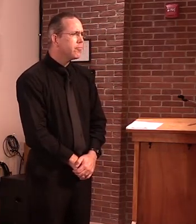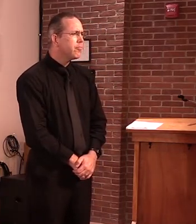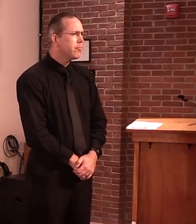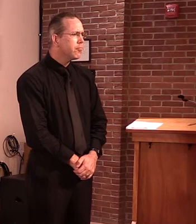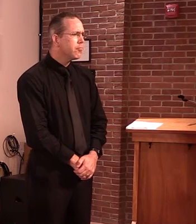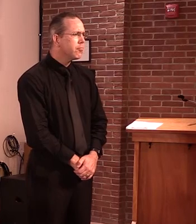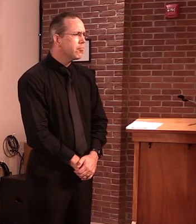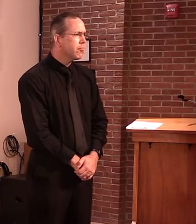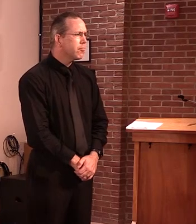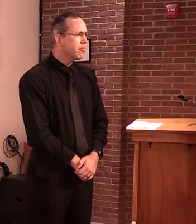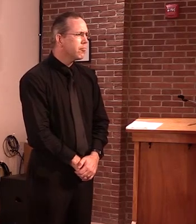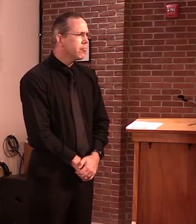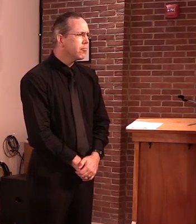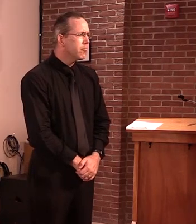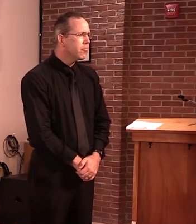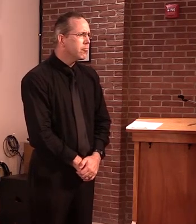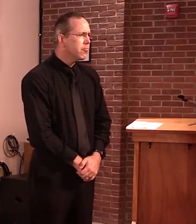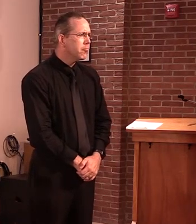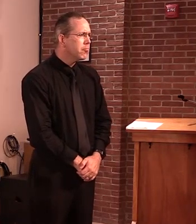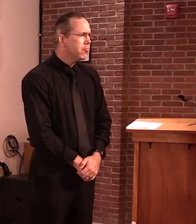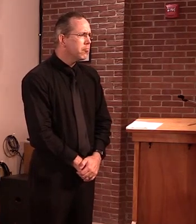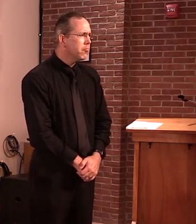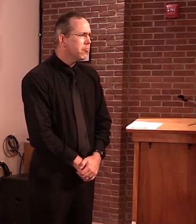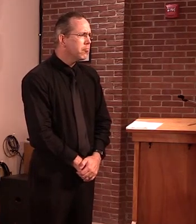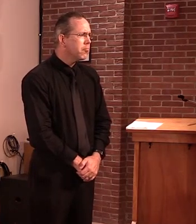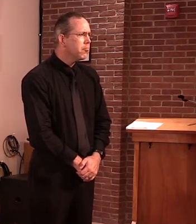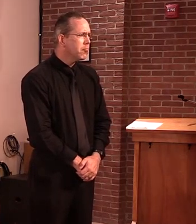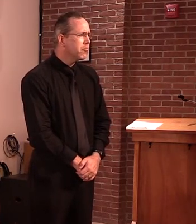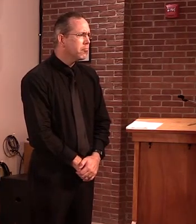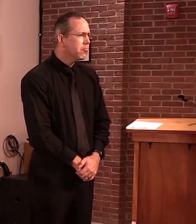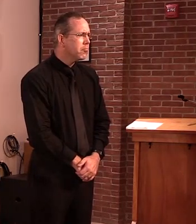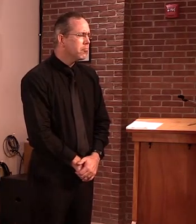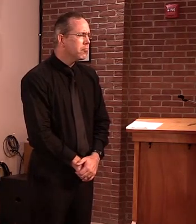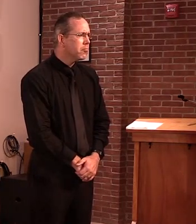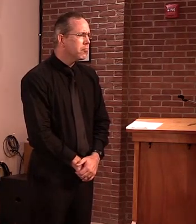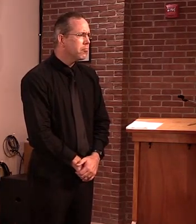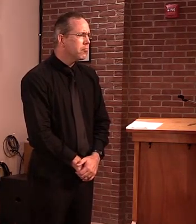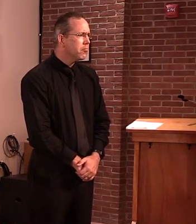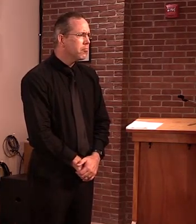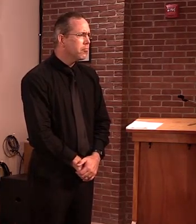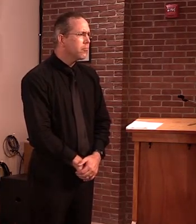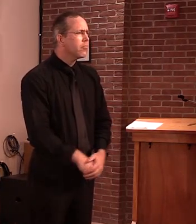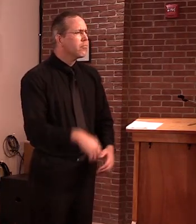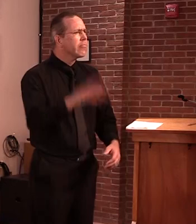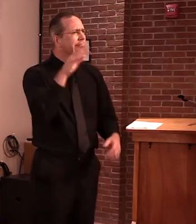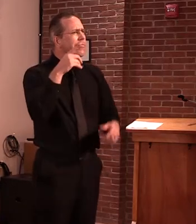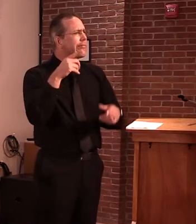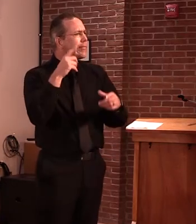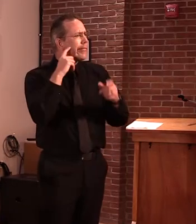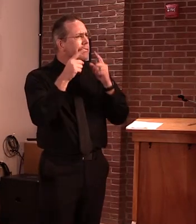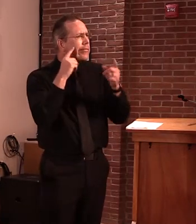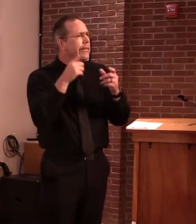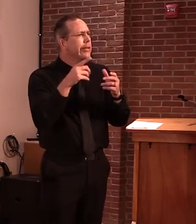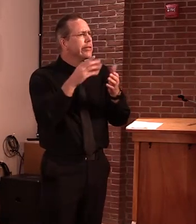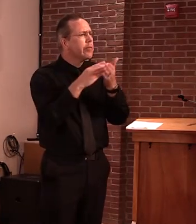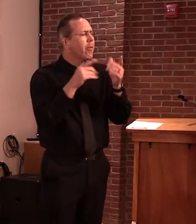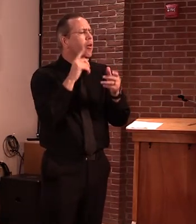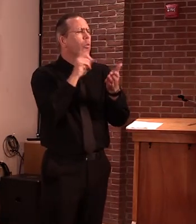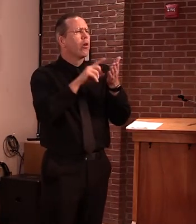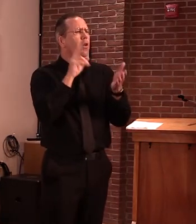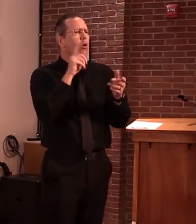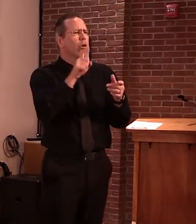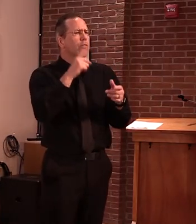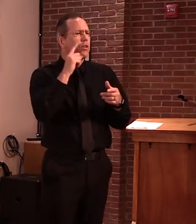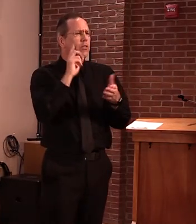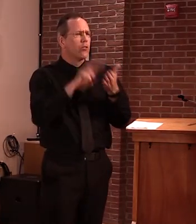medical leave, things like that, requests that have come in. Yeah, I think I answered that earlier. We don't have that data. I don't know